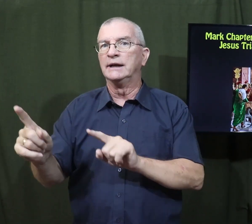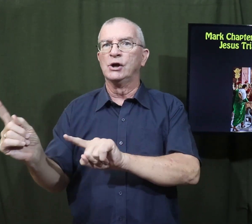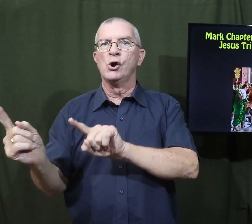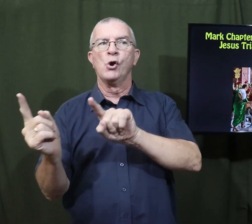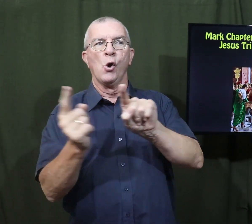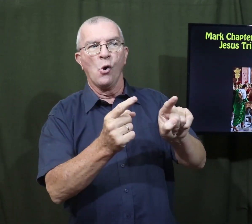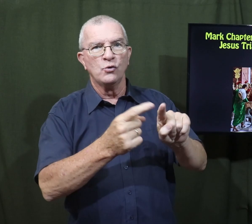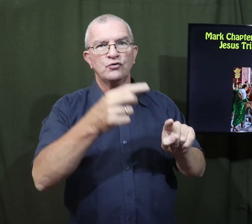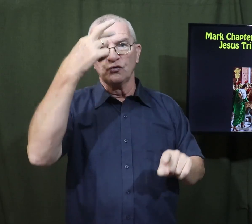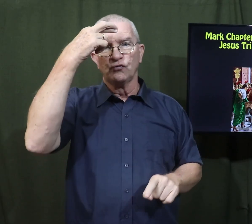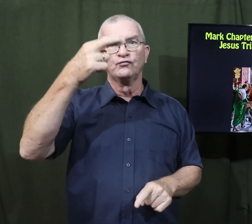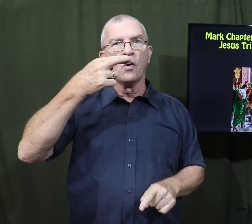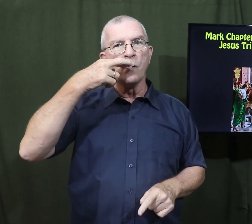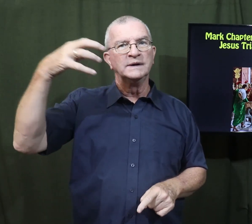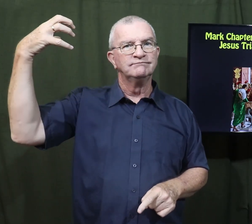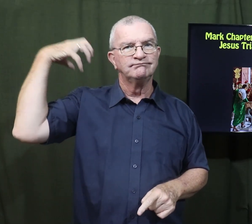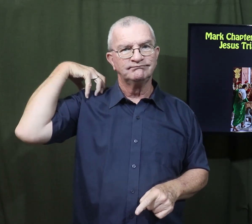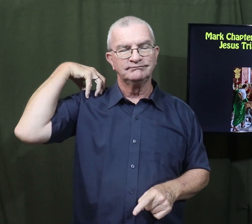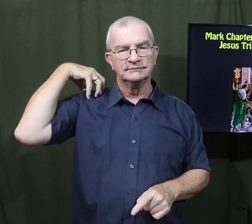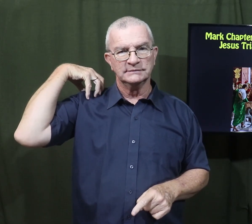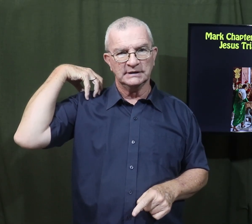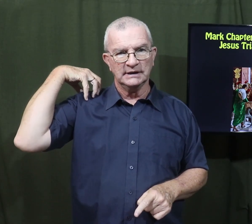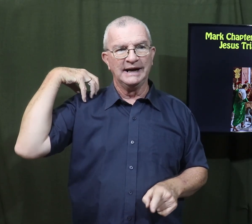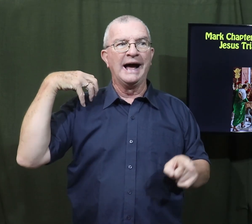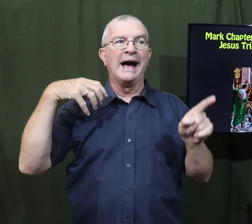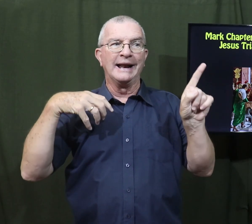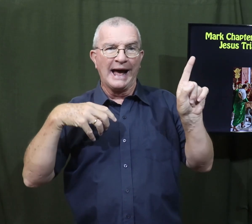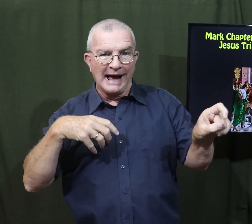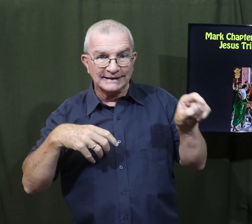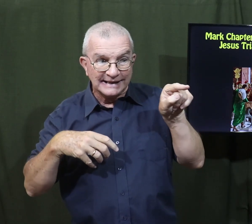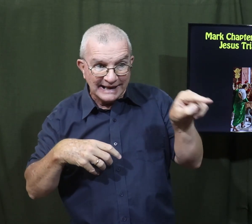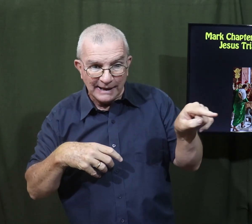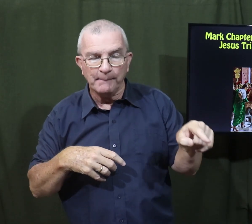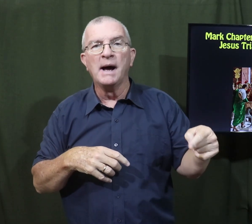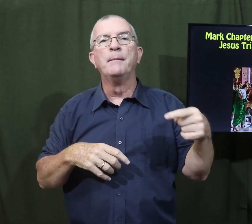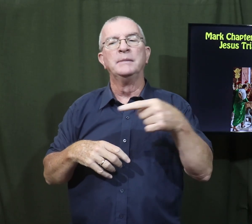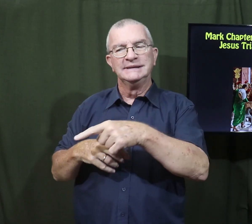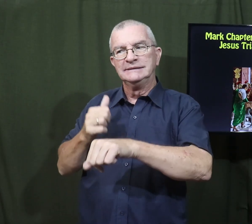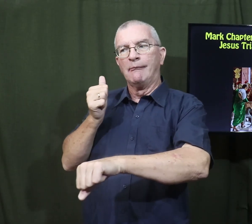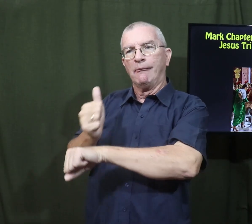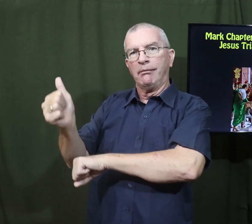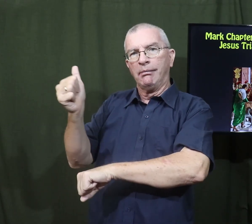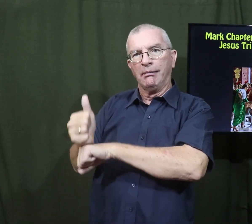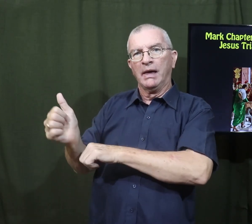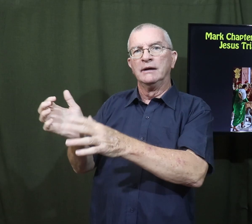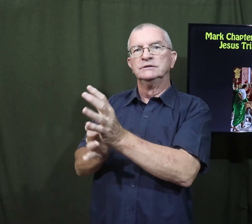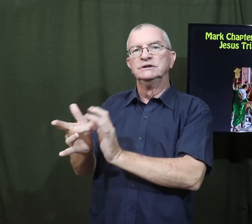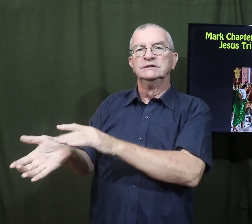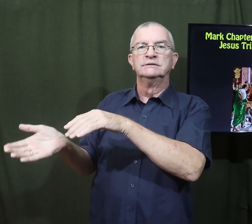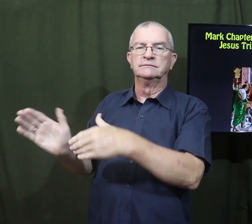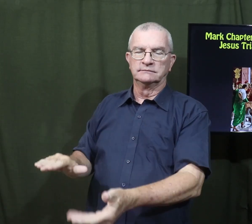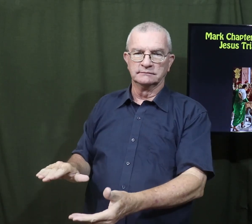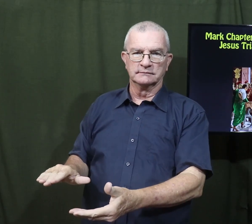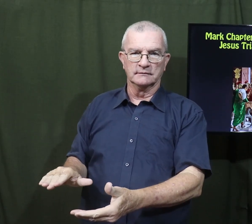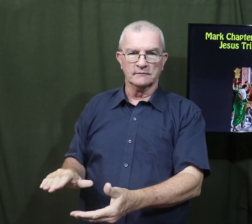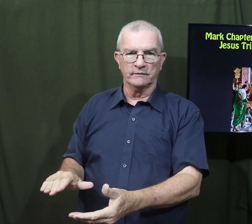They had to go to the Roman governor and ask him to condemn Jesus to death.